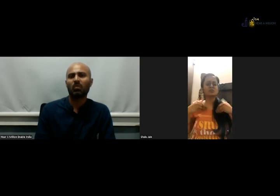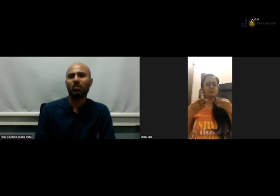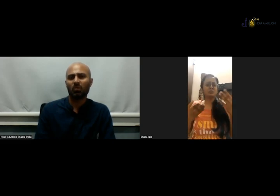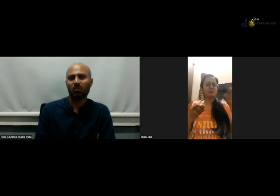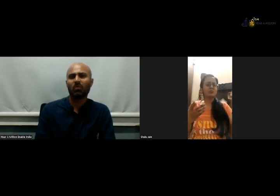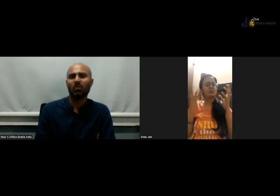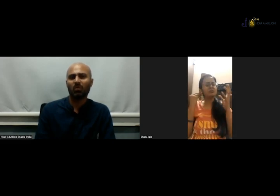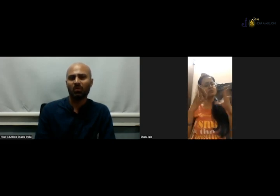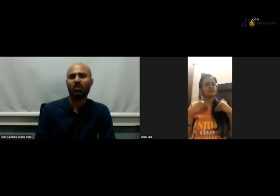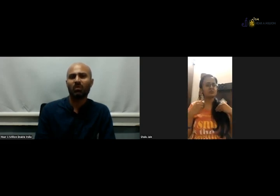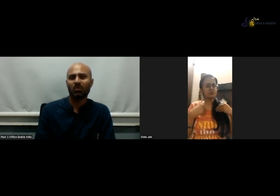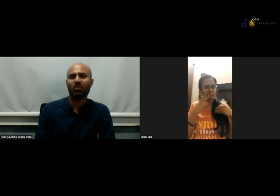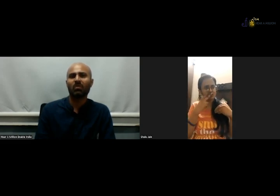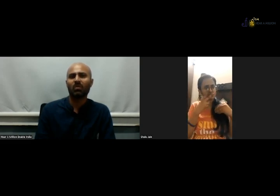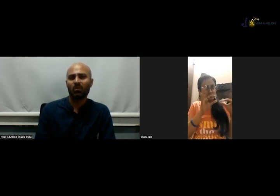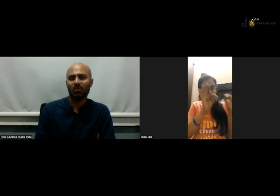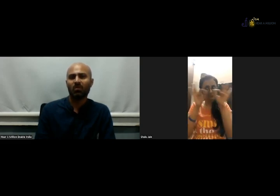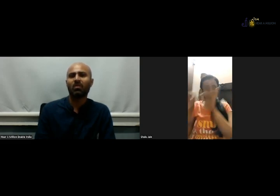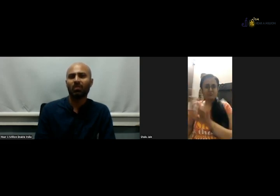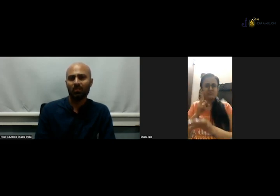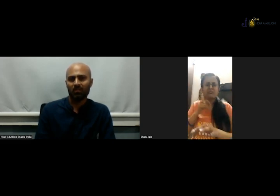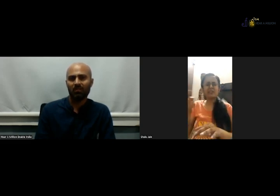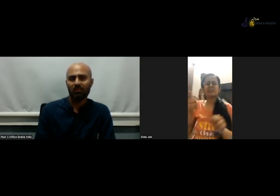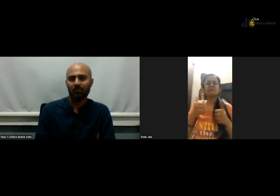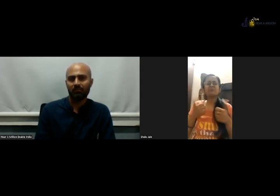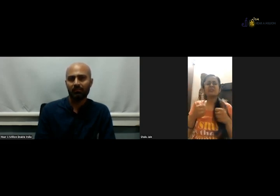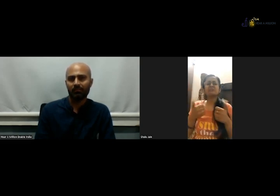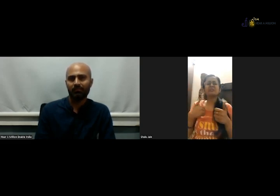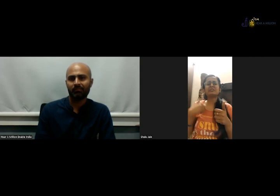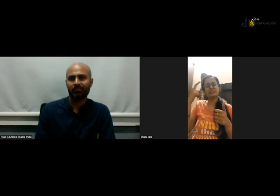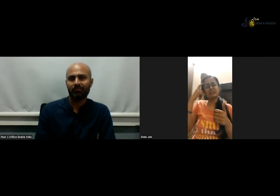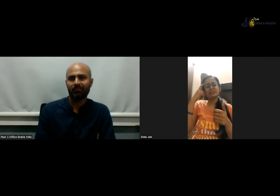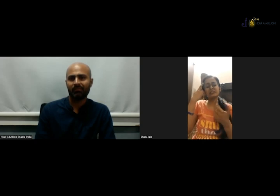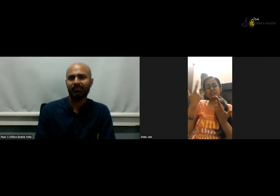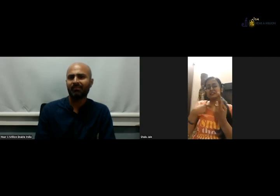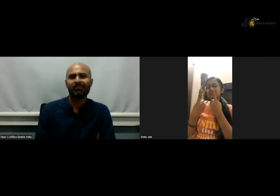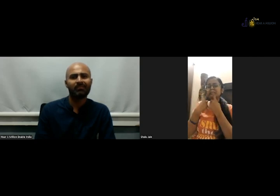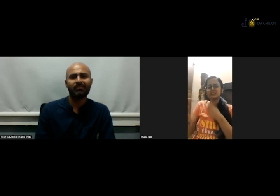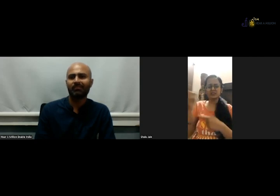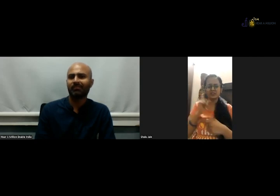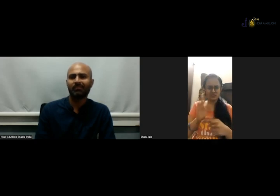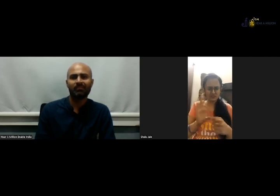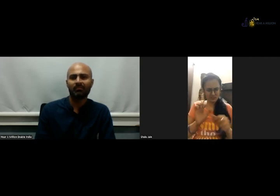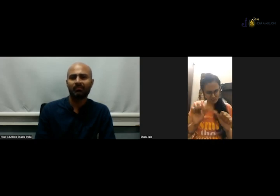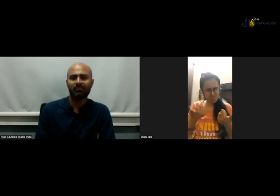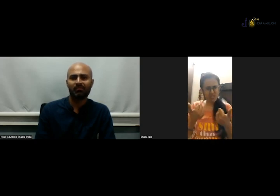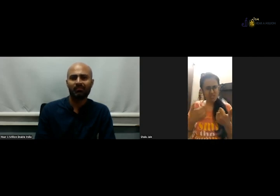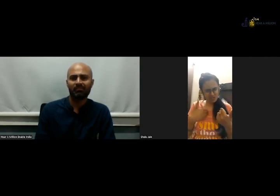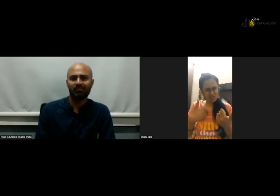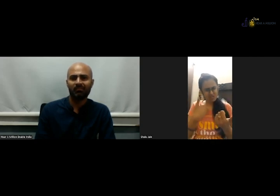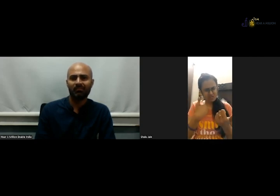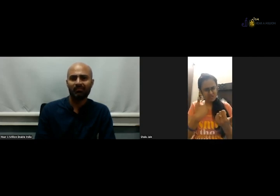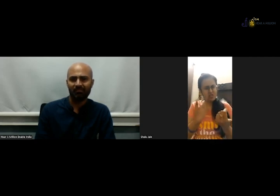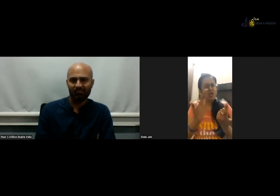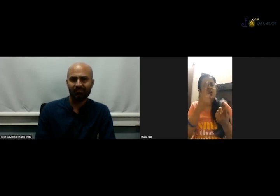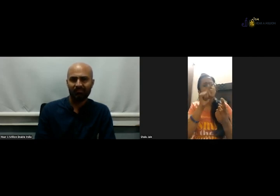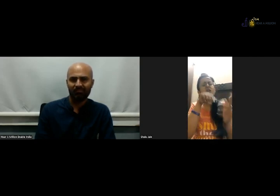better to leave that case. So I was thought that I don't